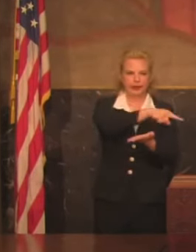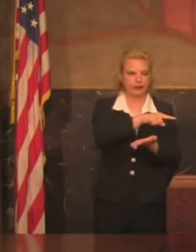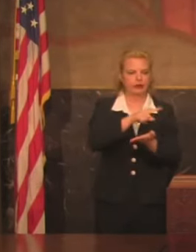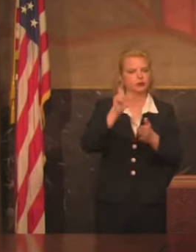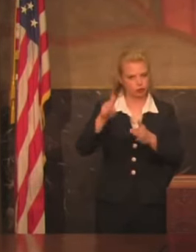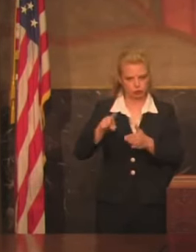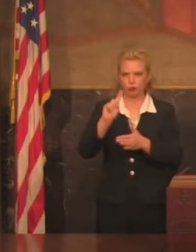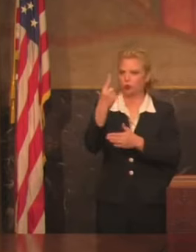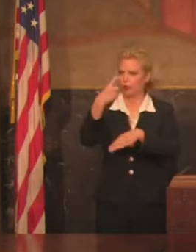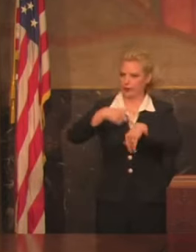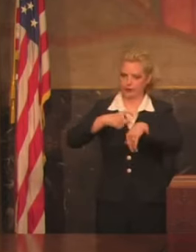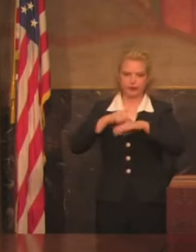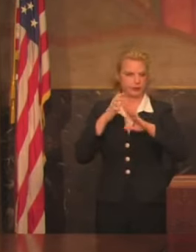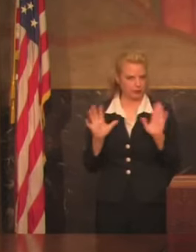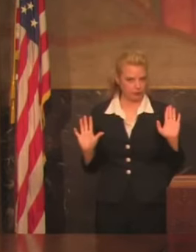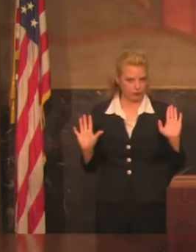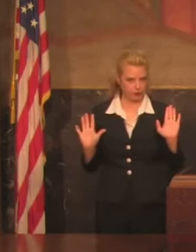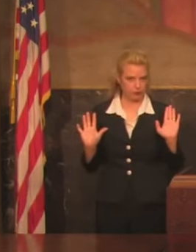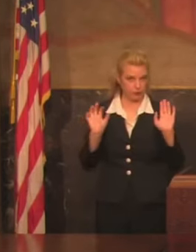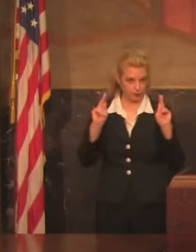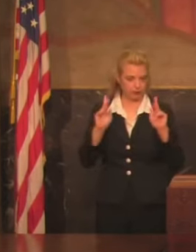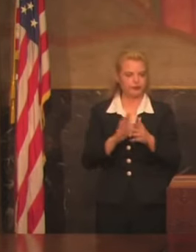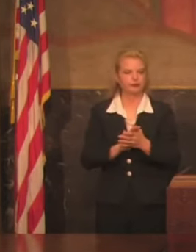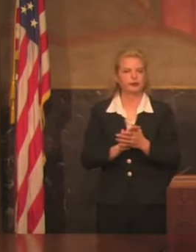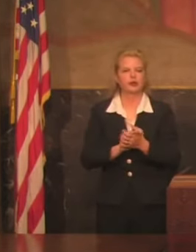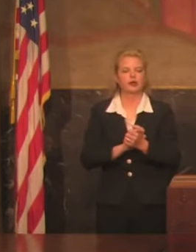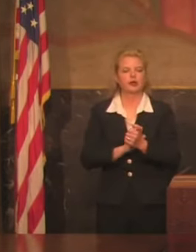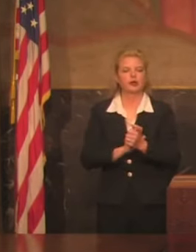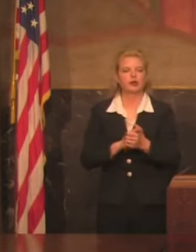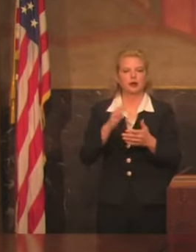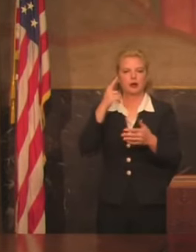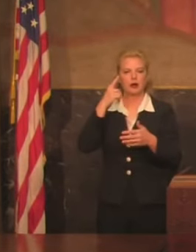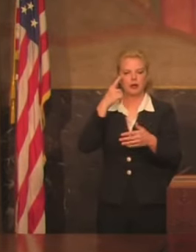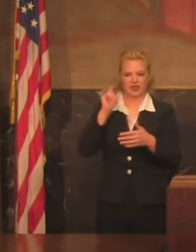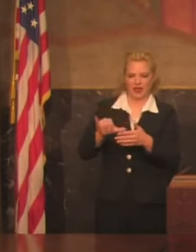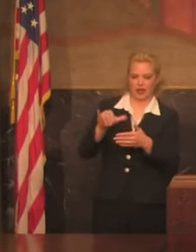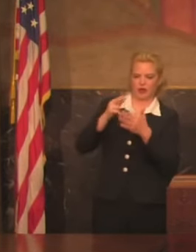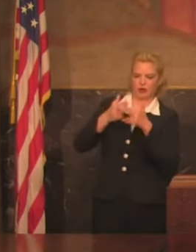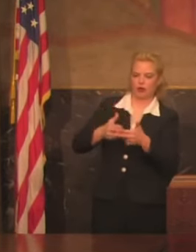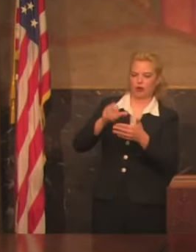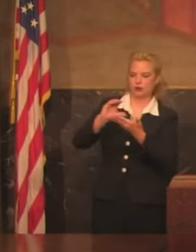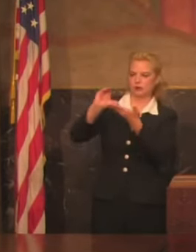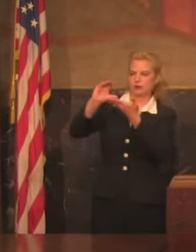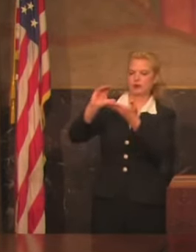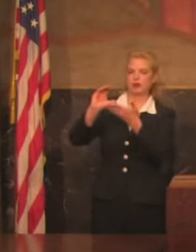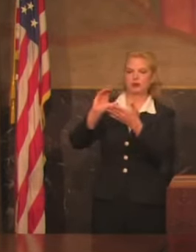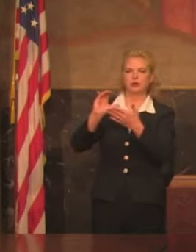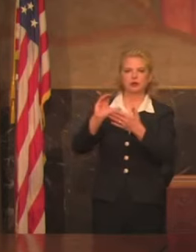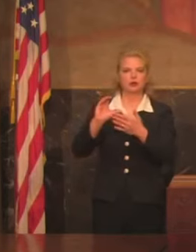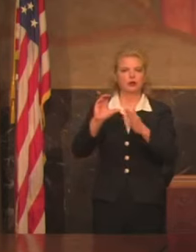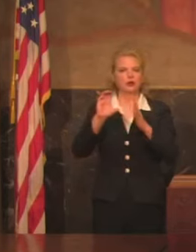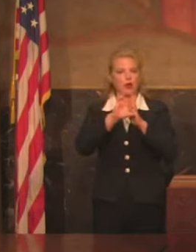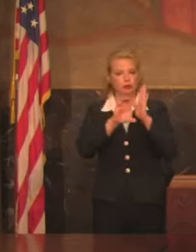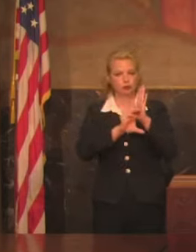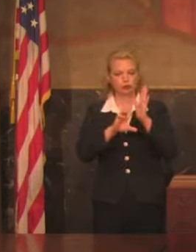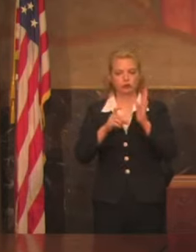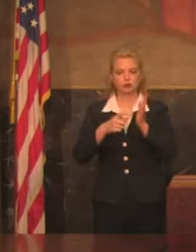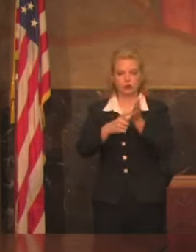only be used on one-time expenses. And in fact, because they are surplus dollars, the Constitution mandates where we can use these